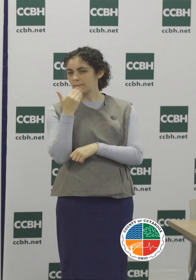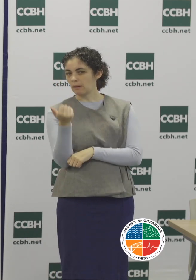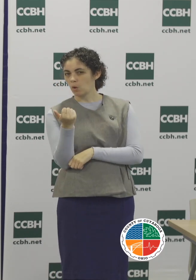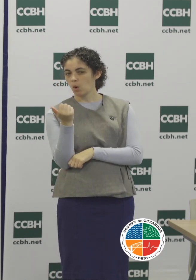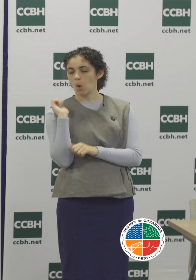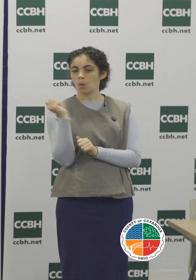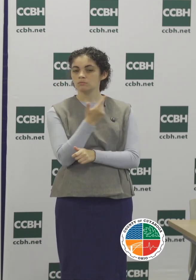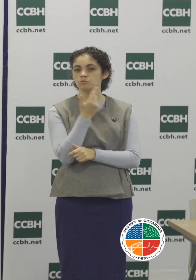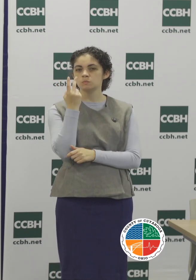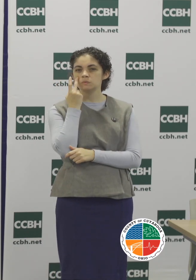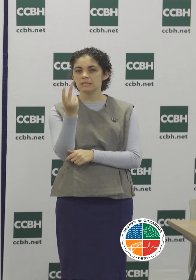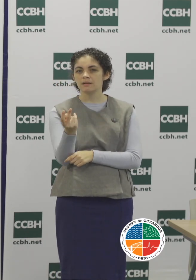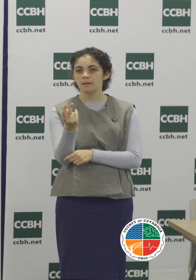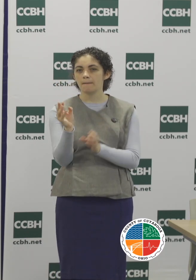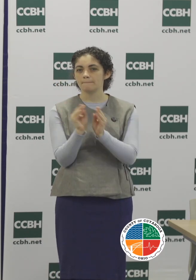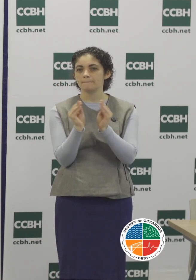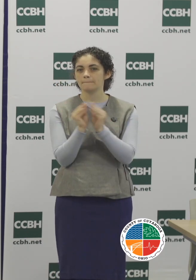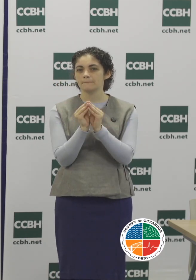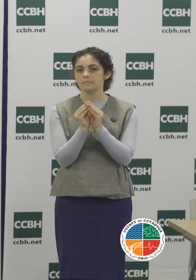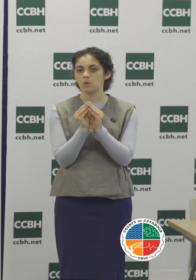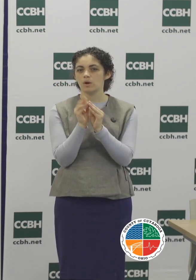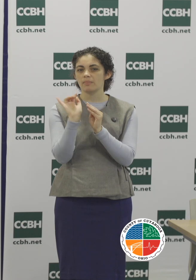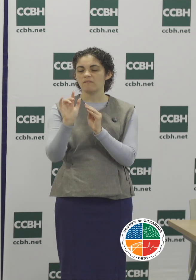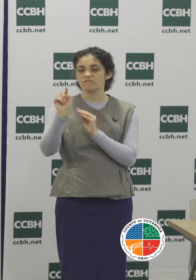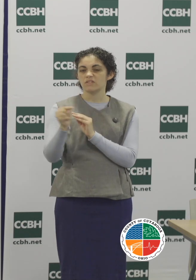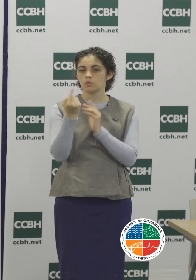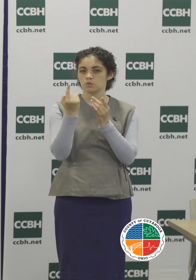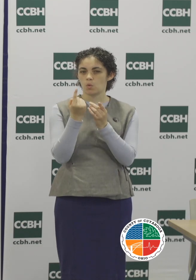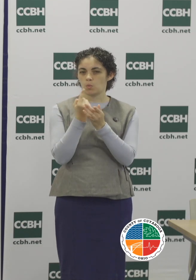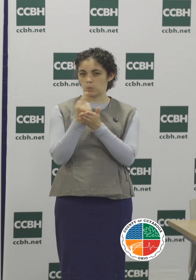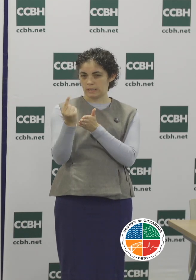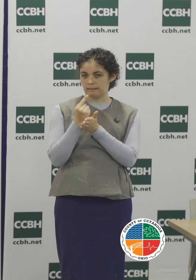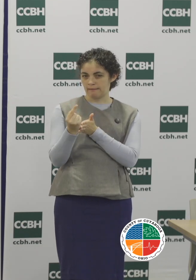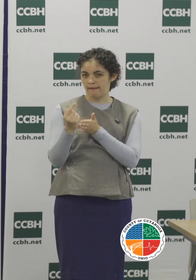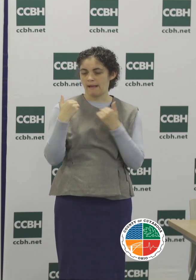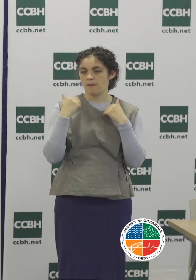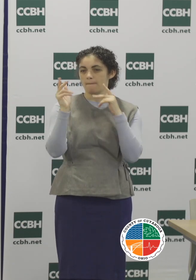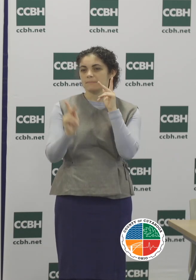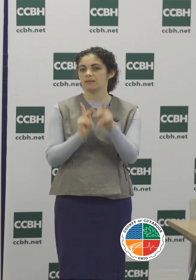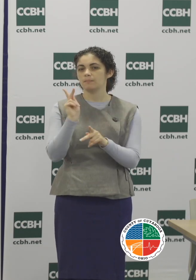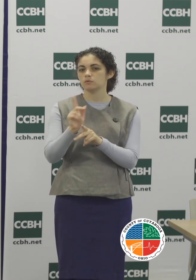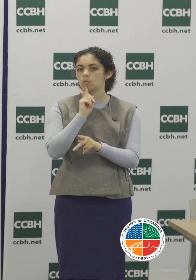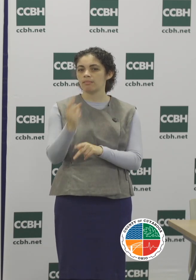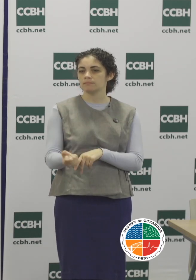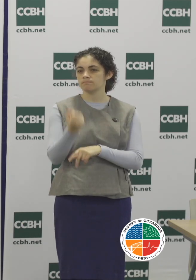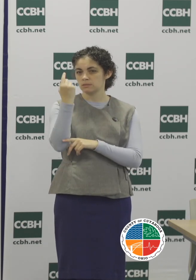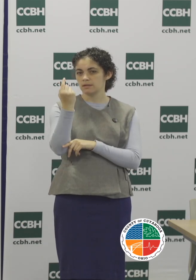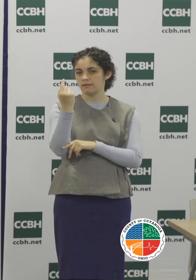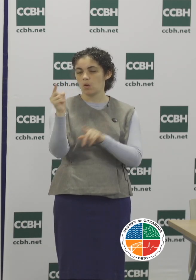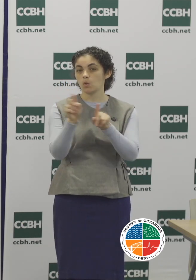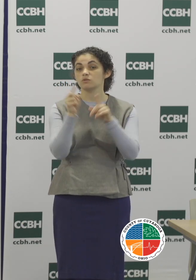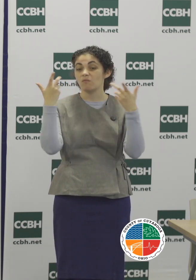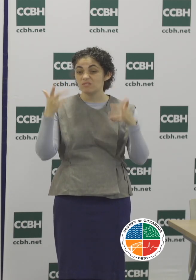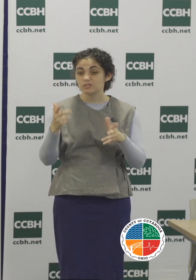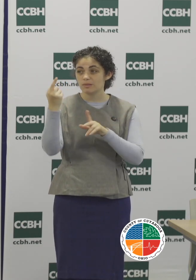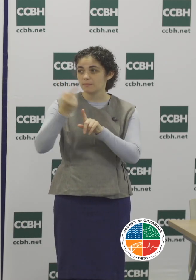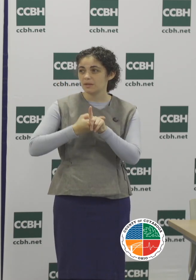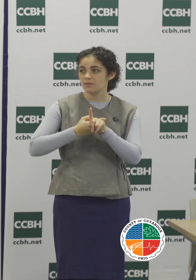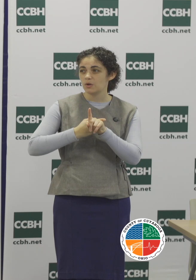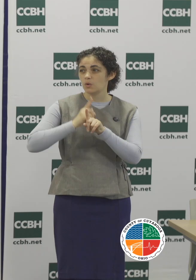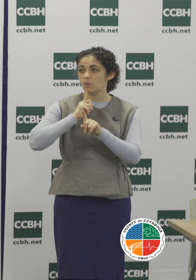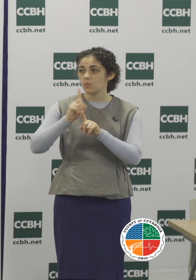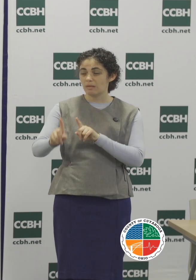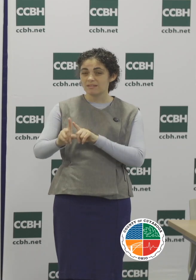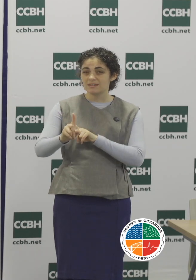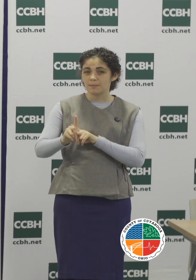they've been seeing. But I think we're still in this first week, and we need to give folks a chance to comply. And then by the end of the month, we're really going to